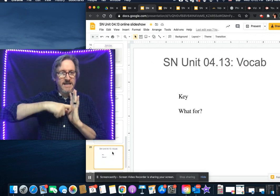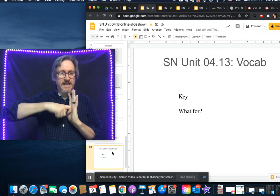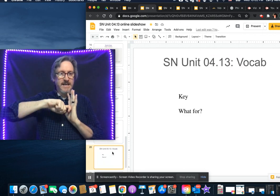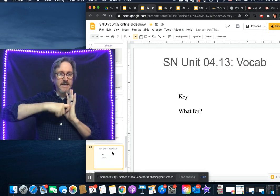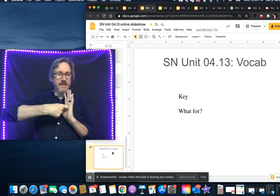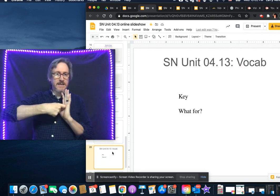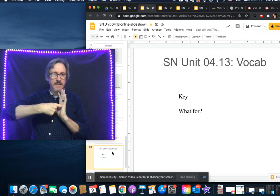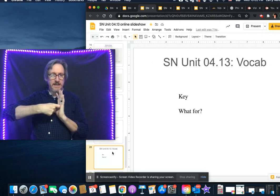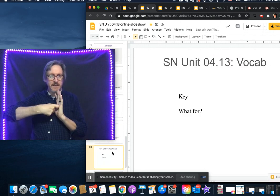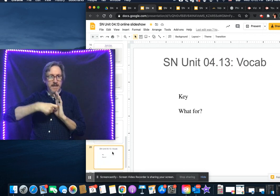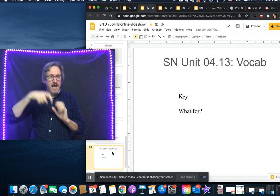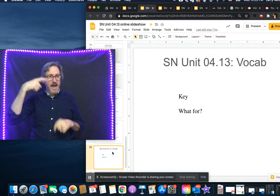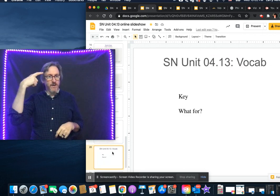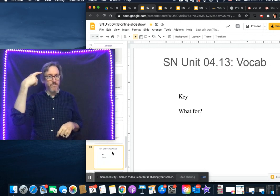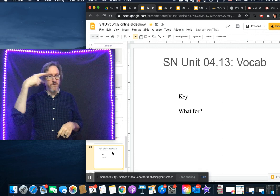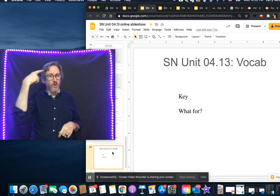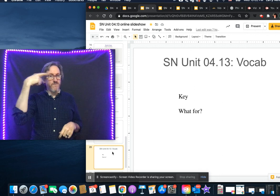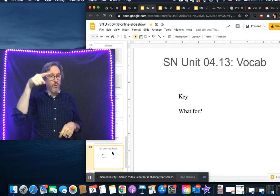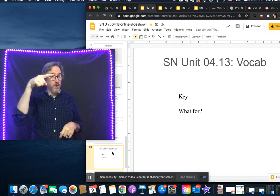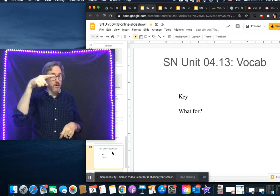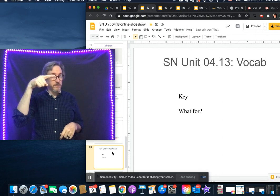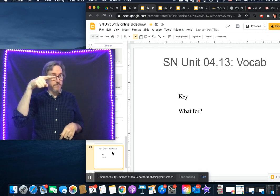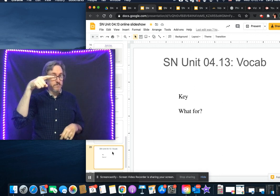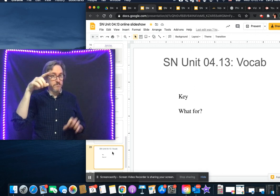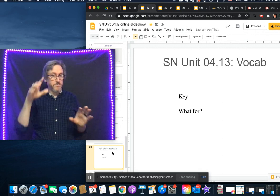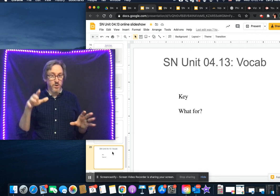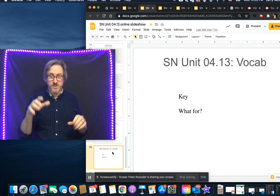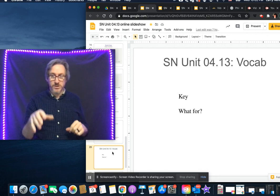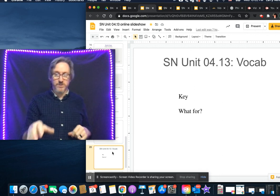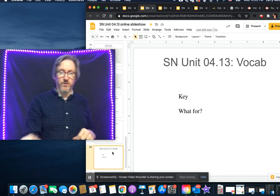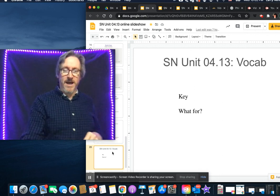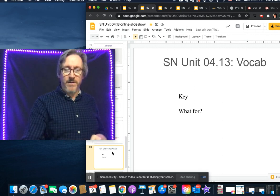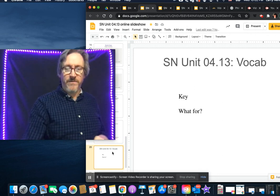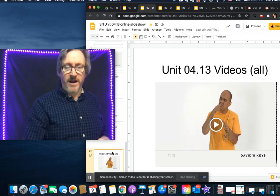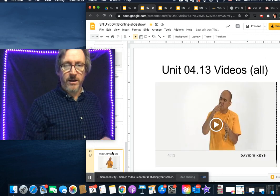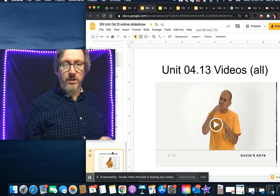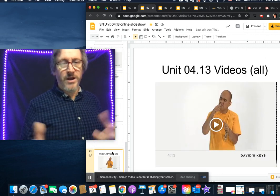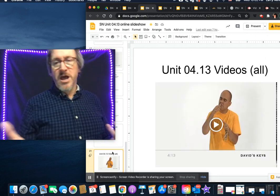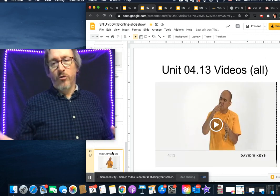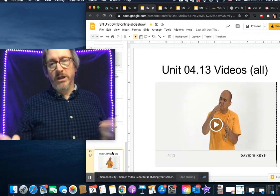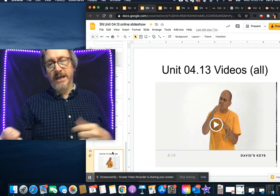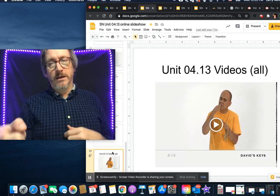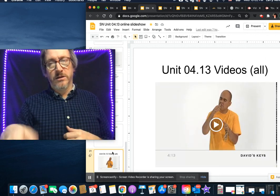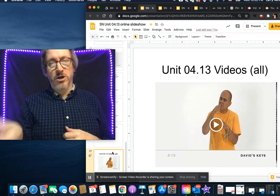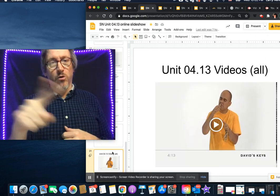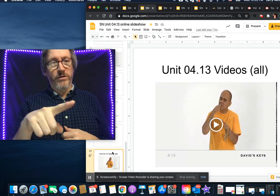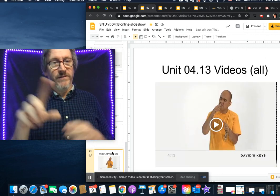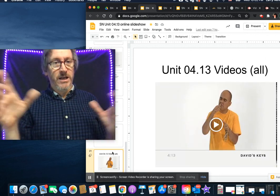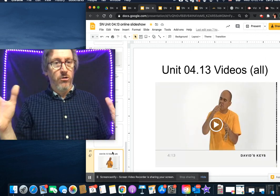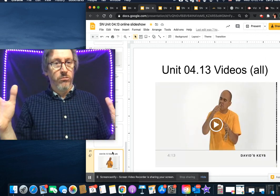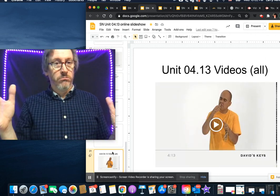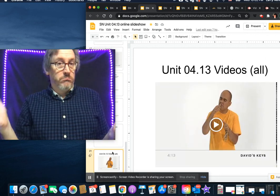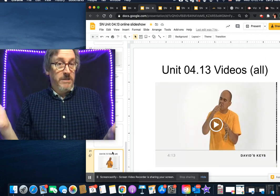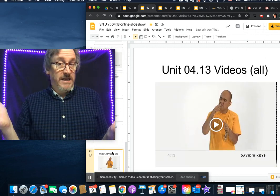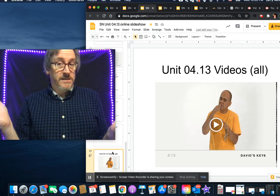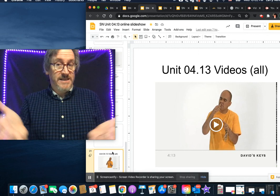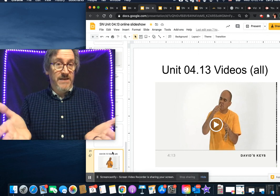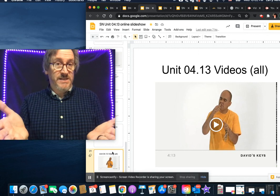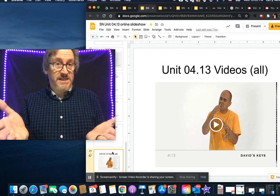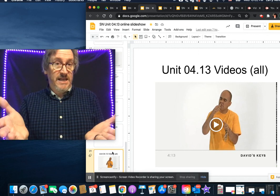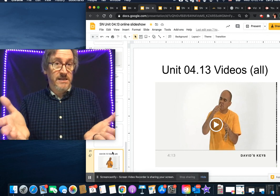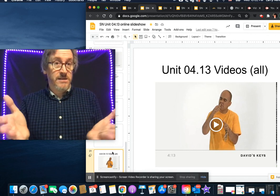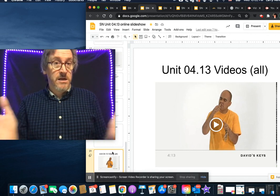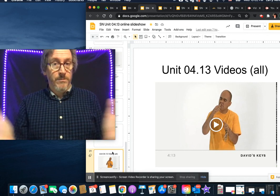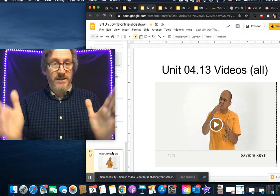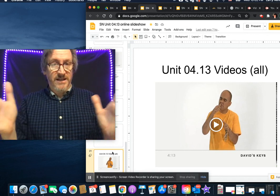got key and 4-4. Those are the two vocab. And then I include, really, the only video is